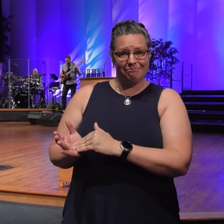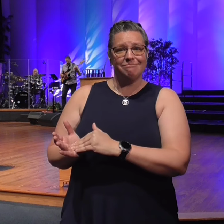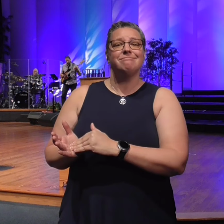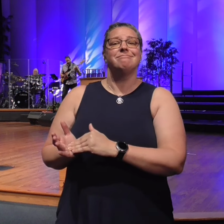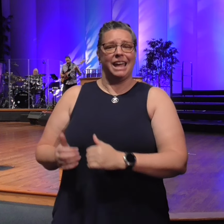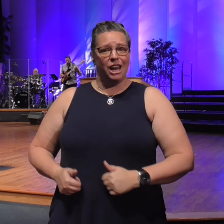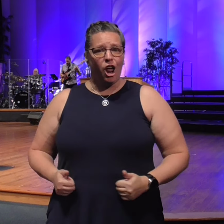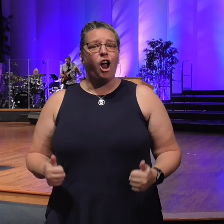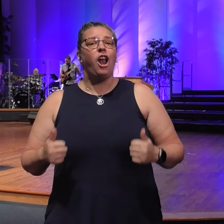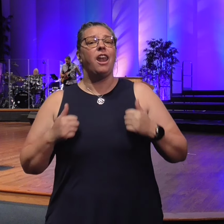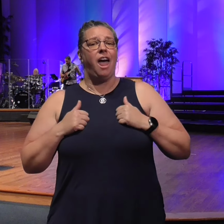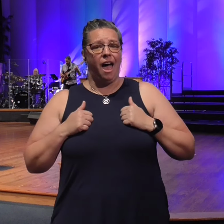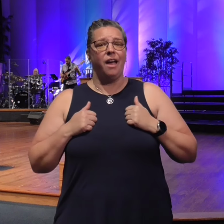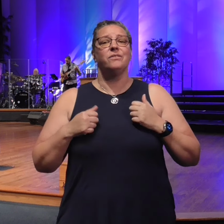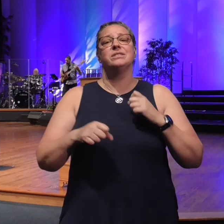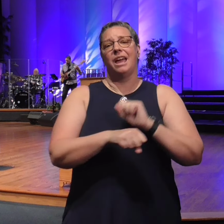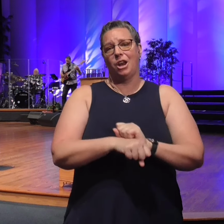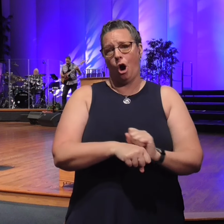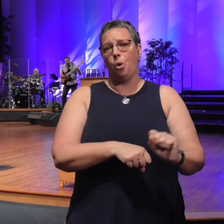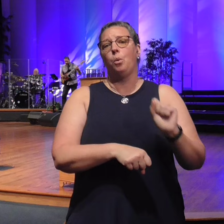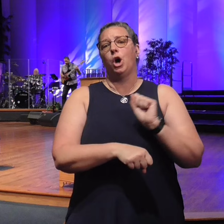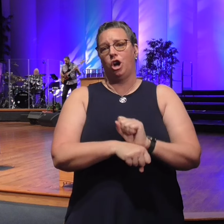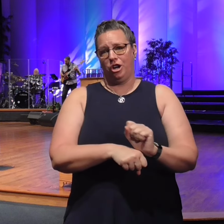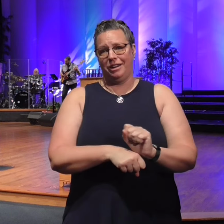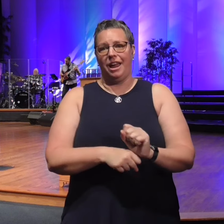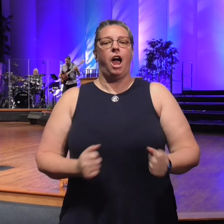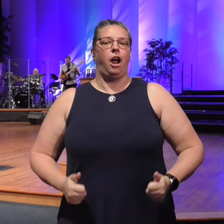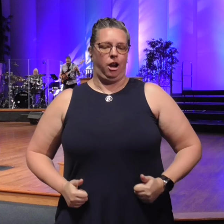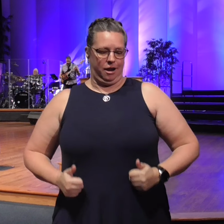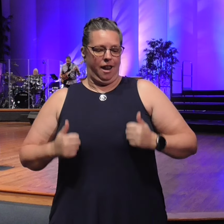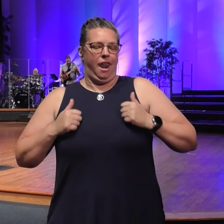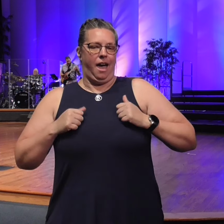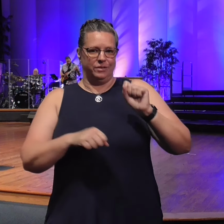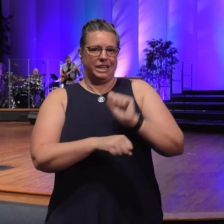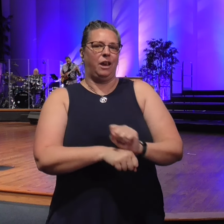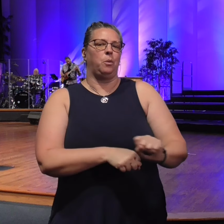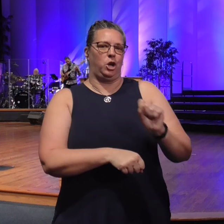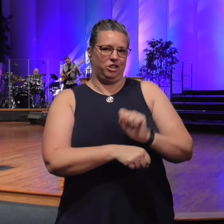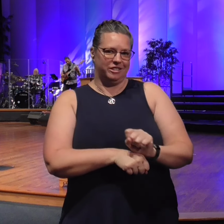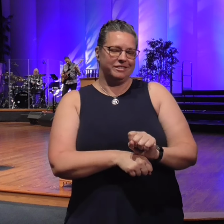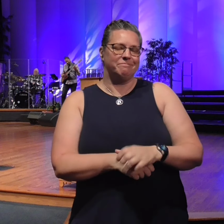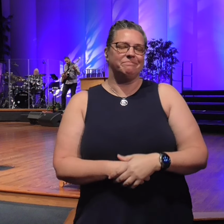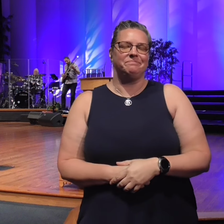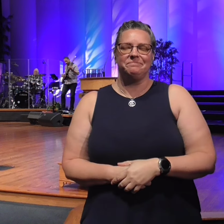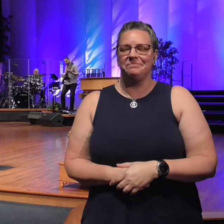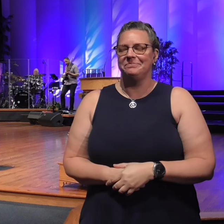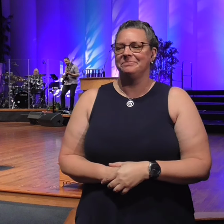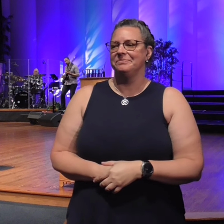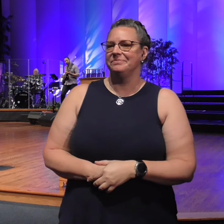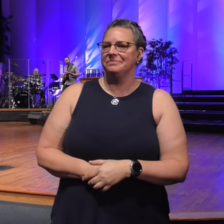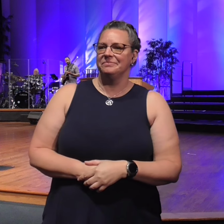our work. In our lives and our work.